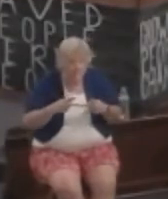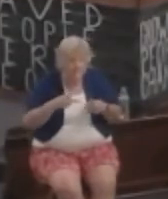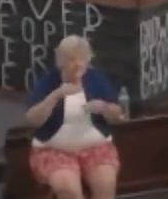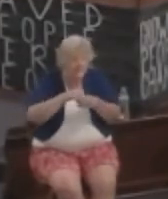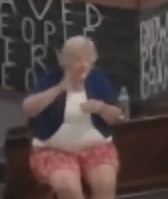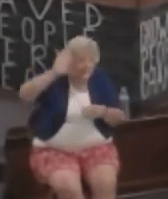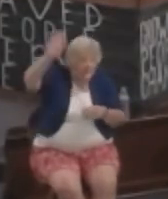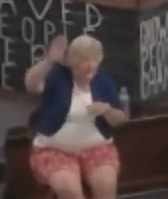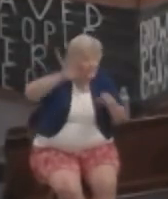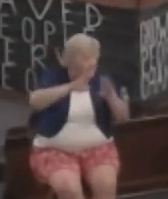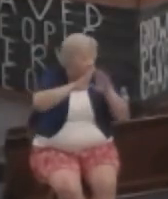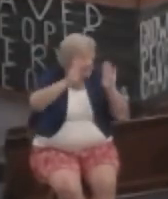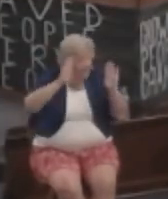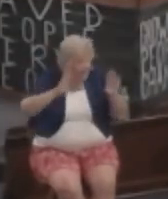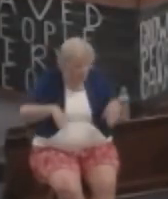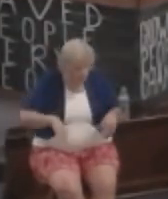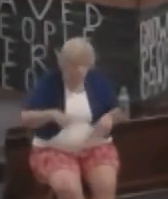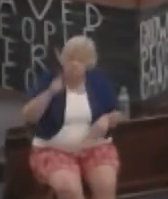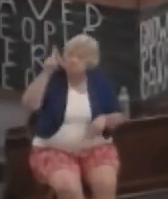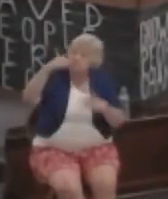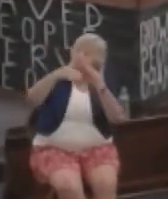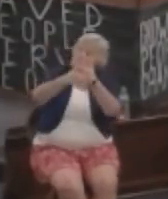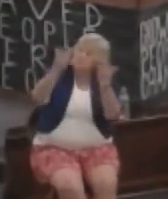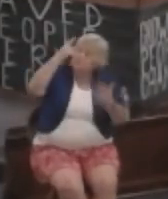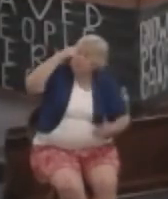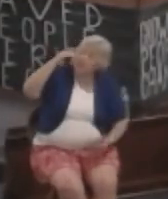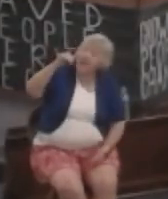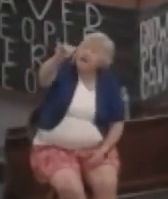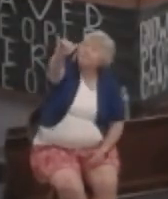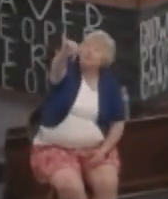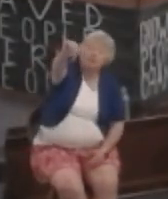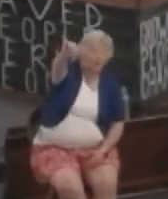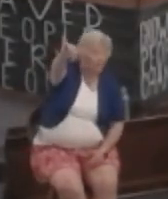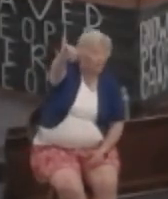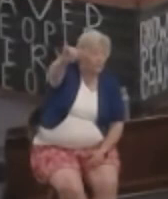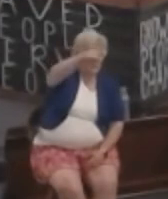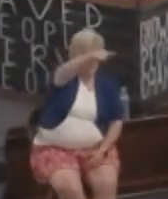God's house in heaven forever.